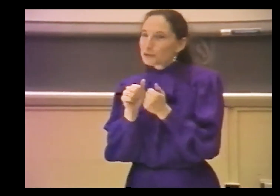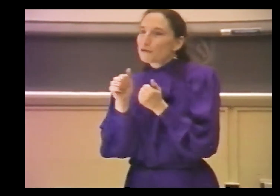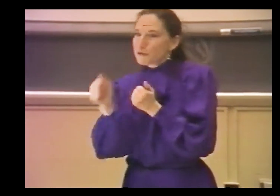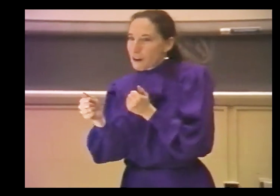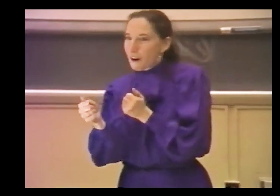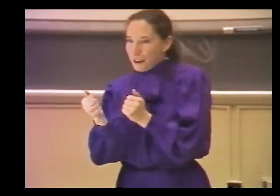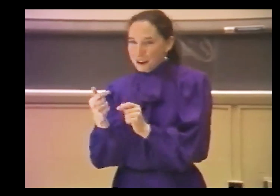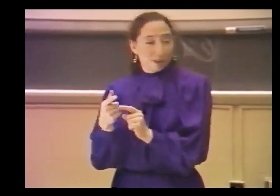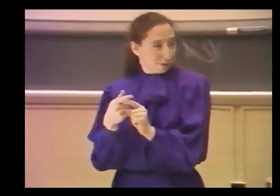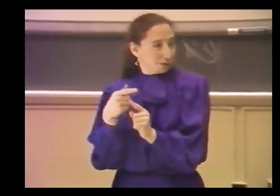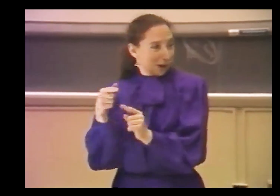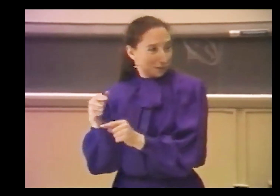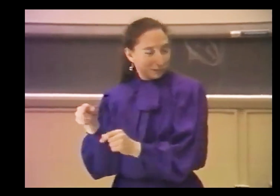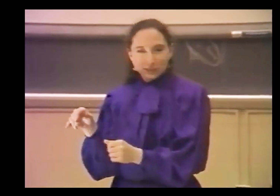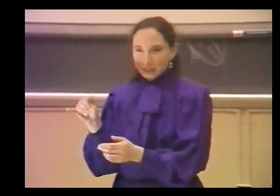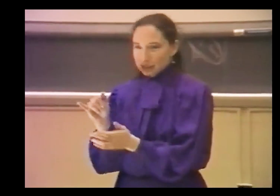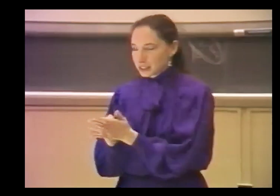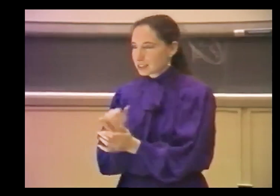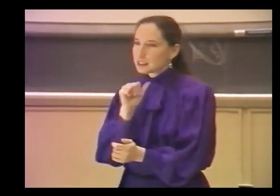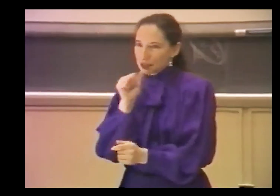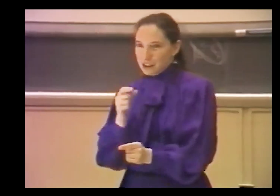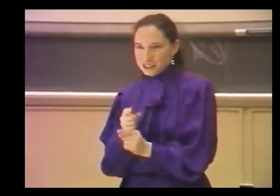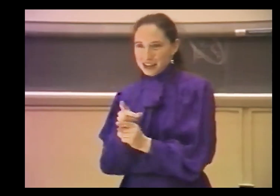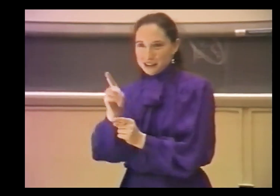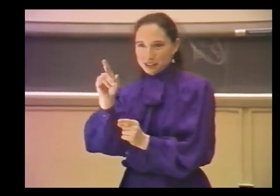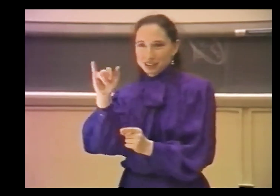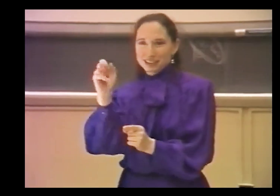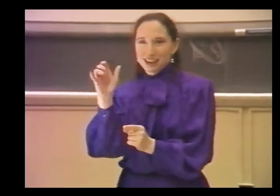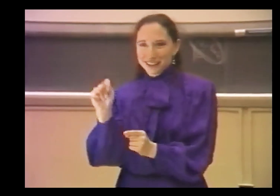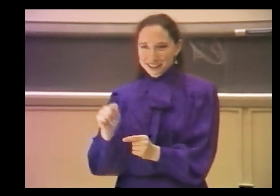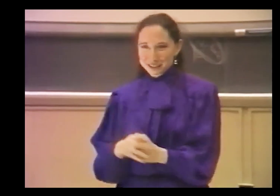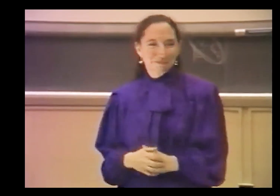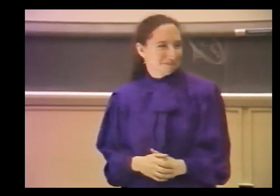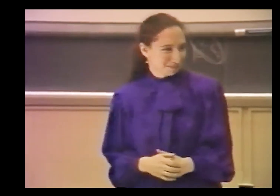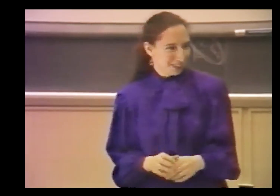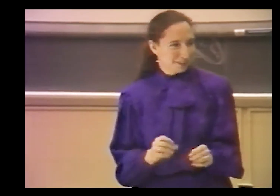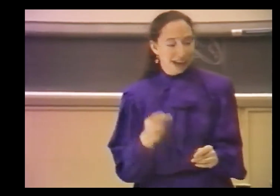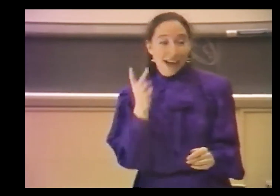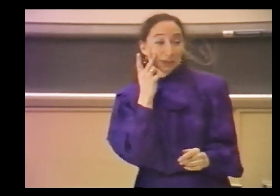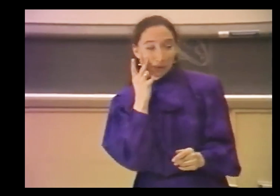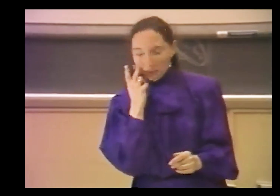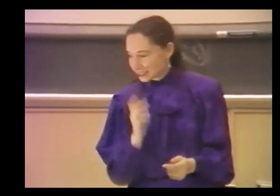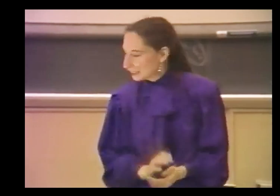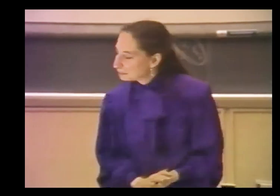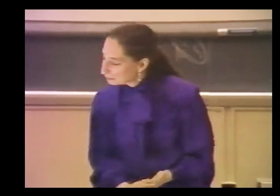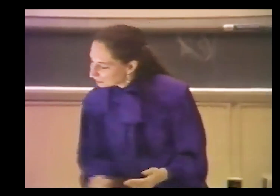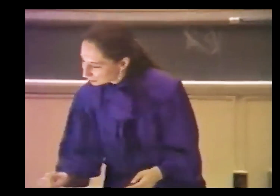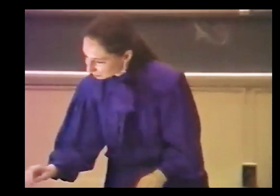too far from this non-standard dialect, okay, as we will see.